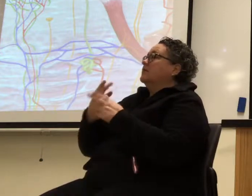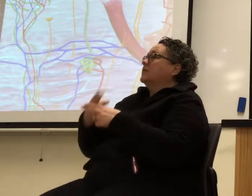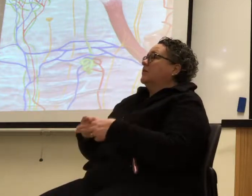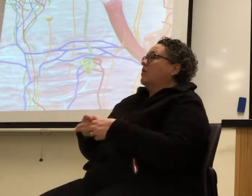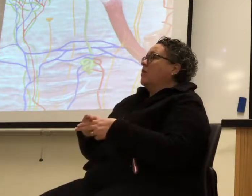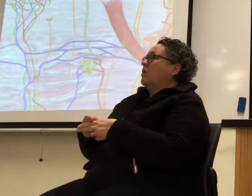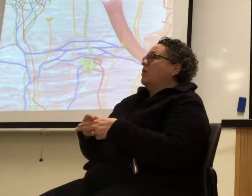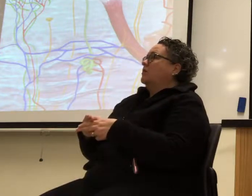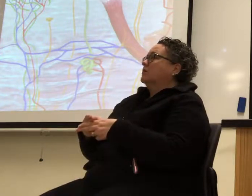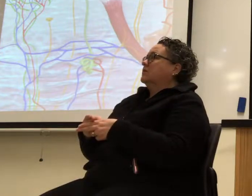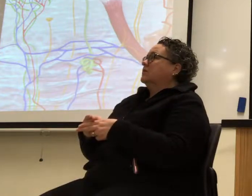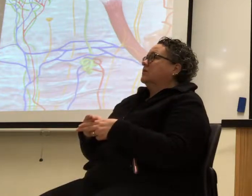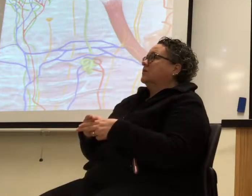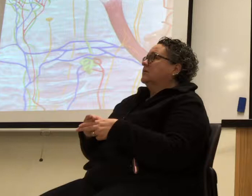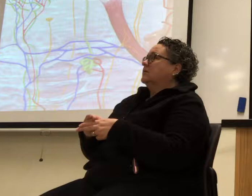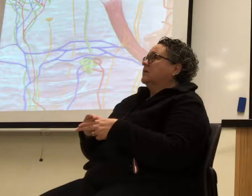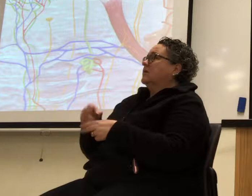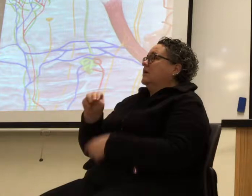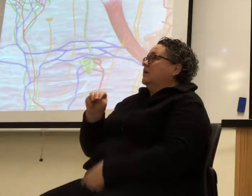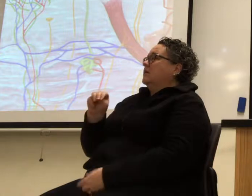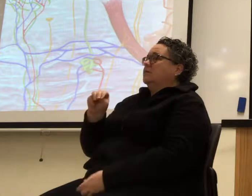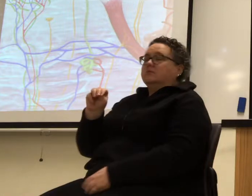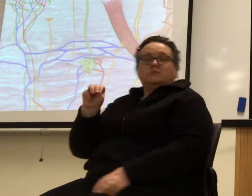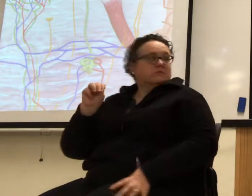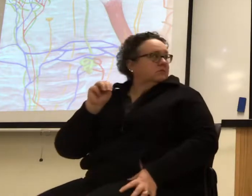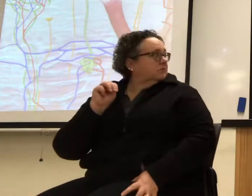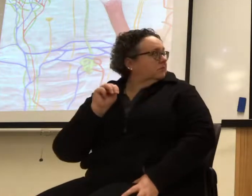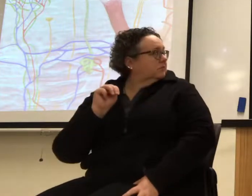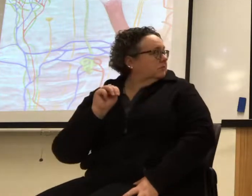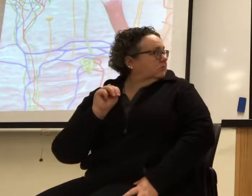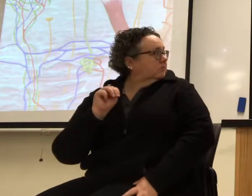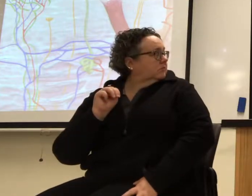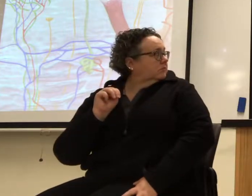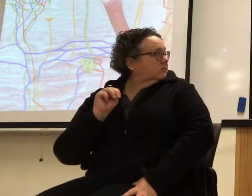merocrine sweat glands. That's the term I use.